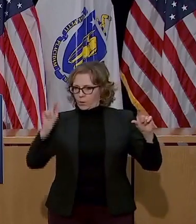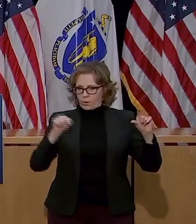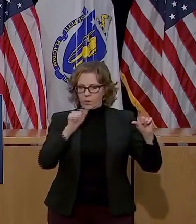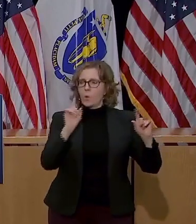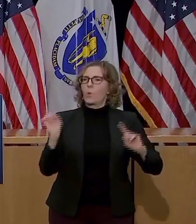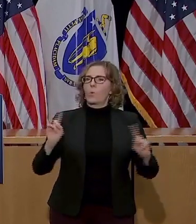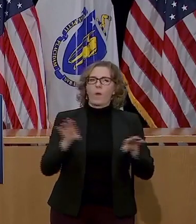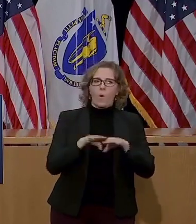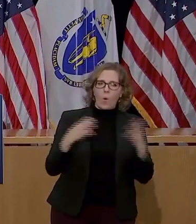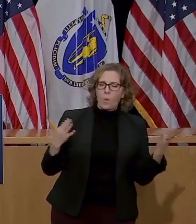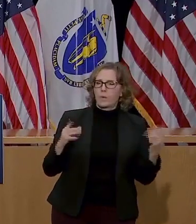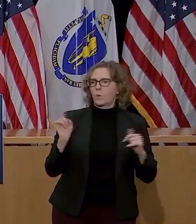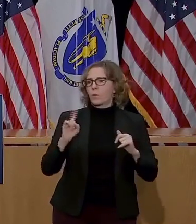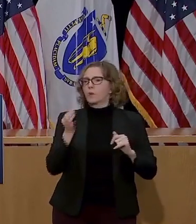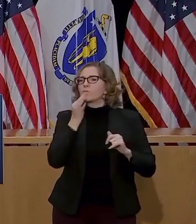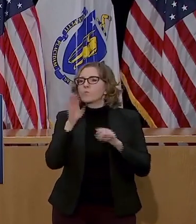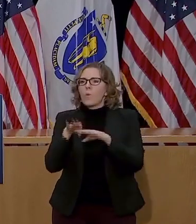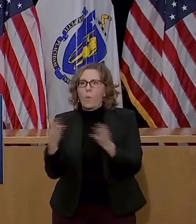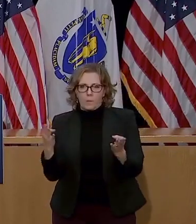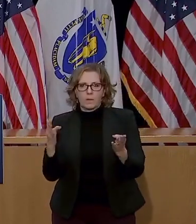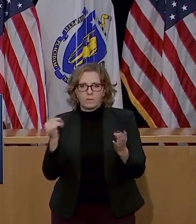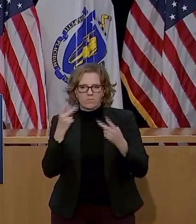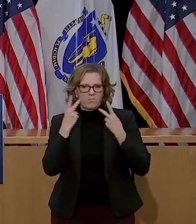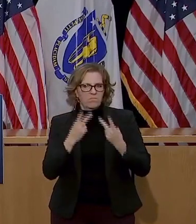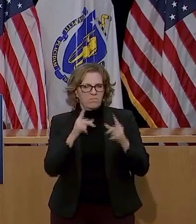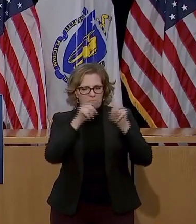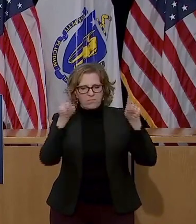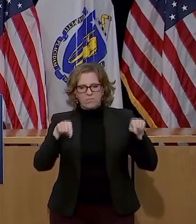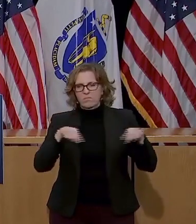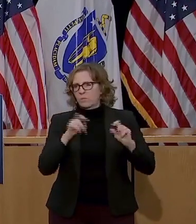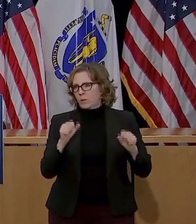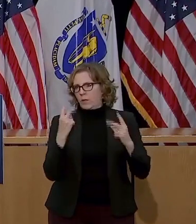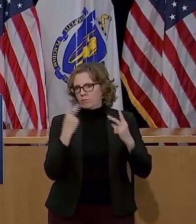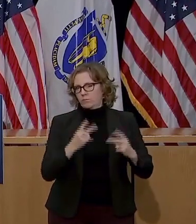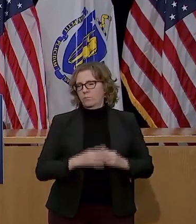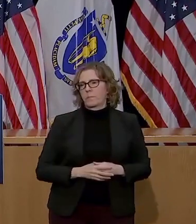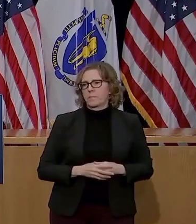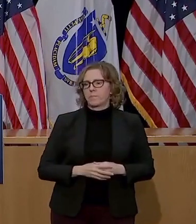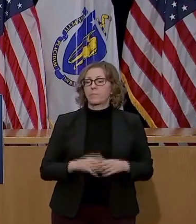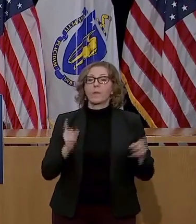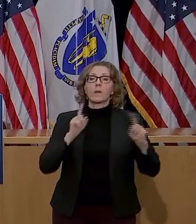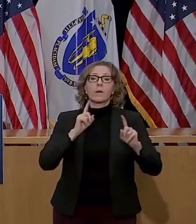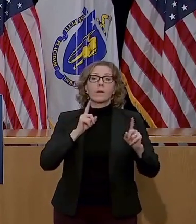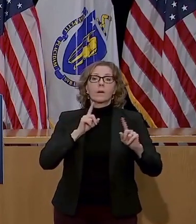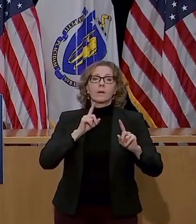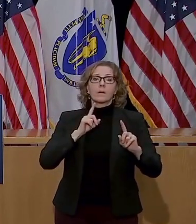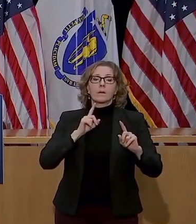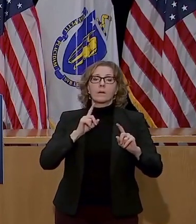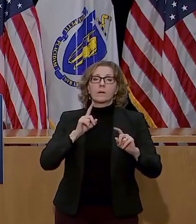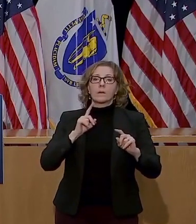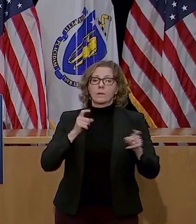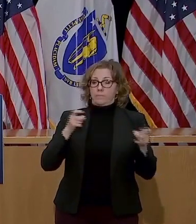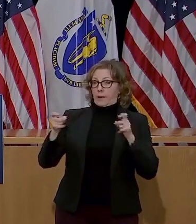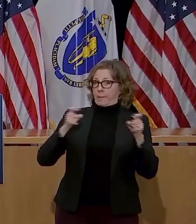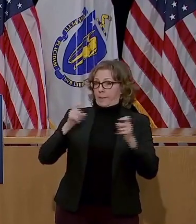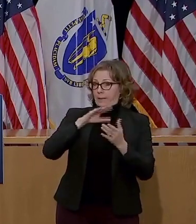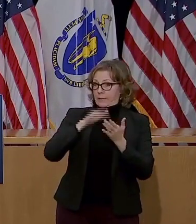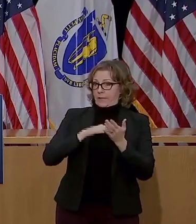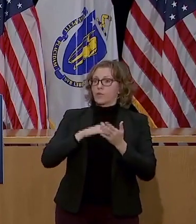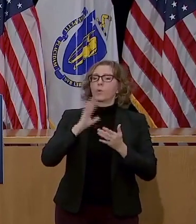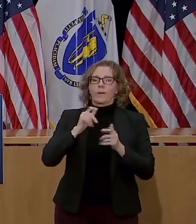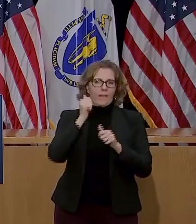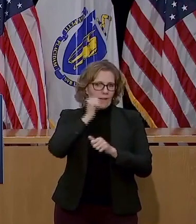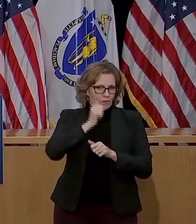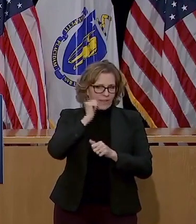that will soon come online. The Command Center will keep updating this map on a regular basis. The website's where everybody